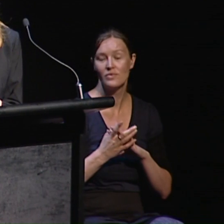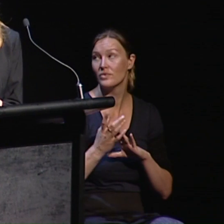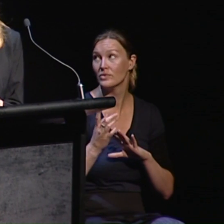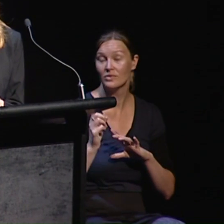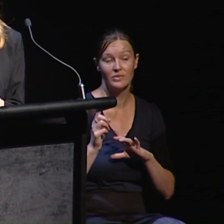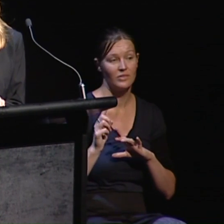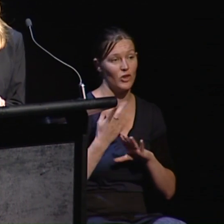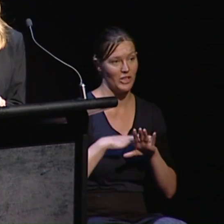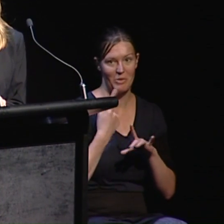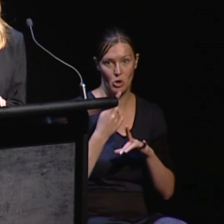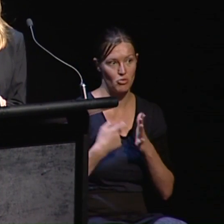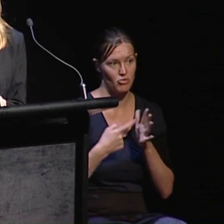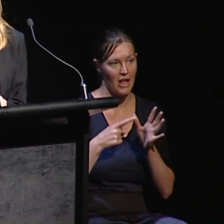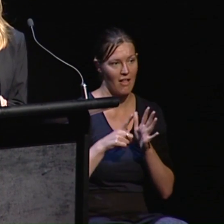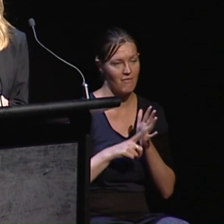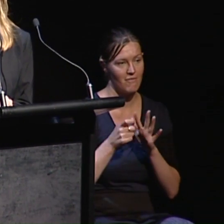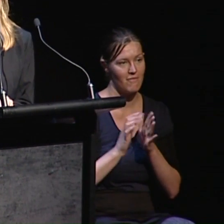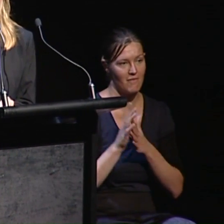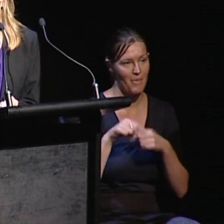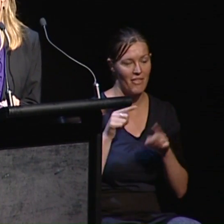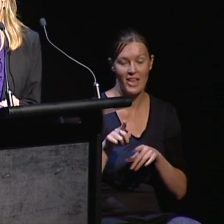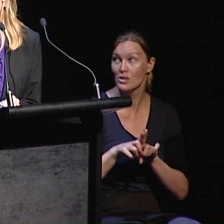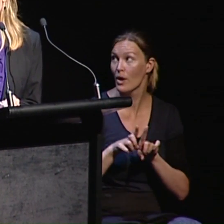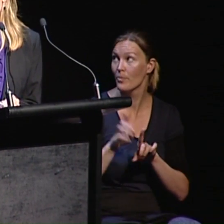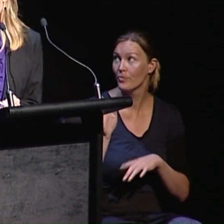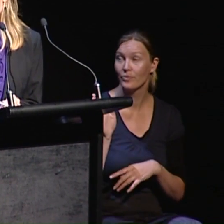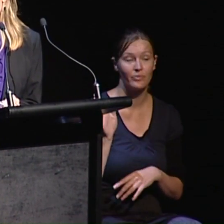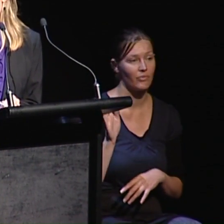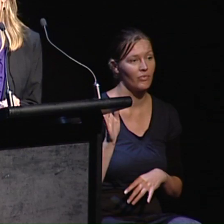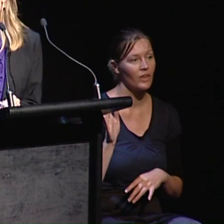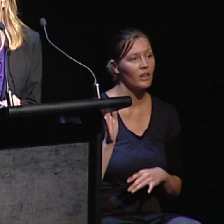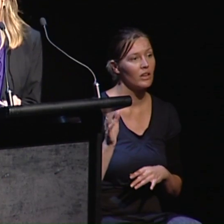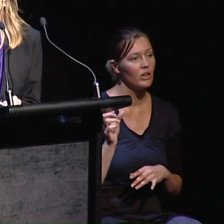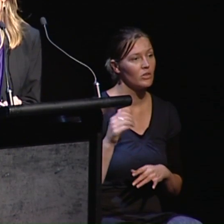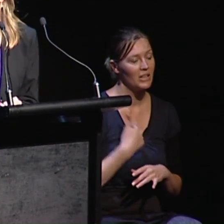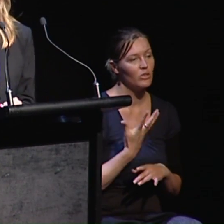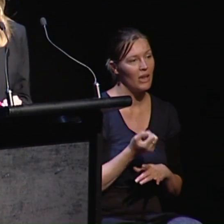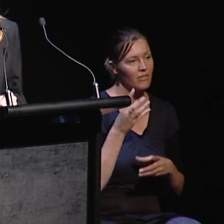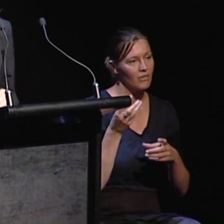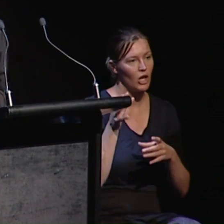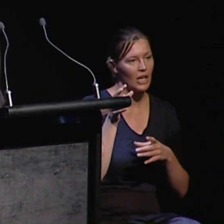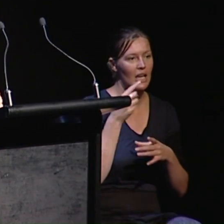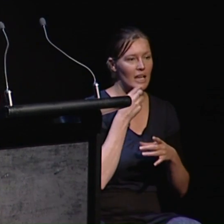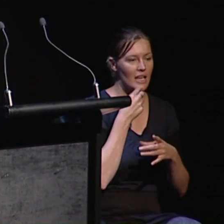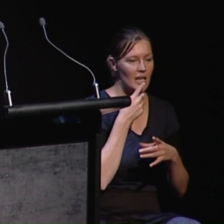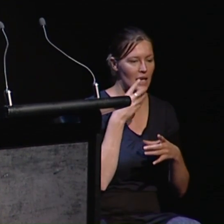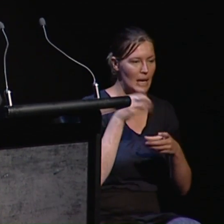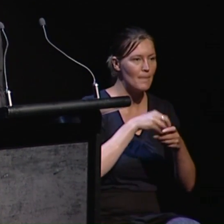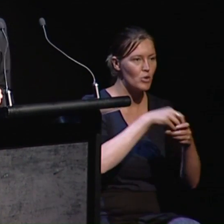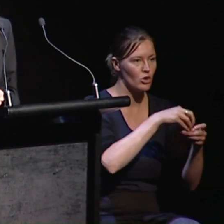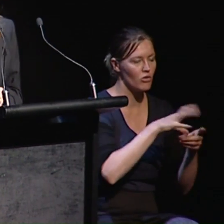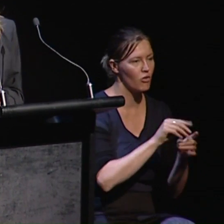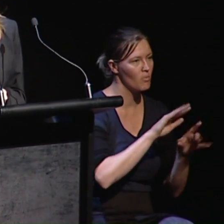mention that we were able to have contributions from every part of the world, and we're